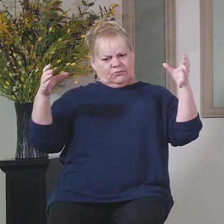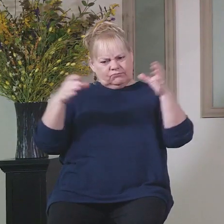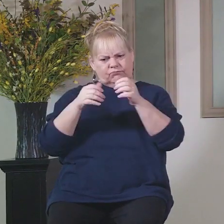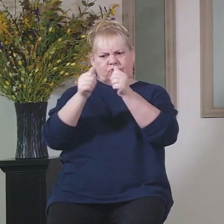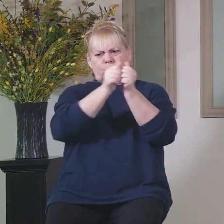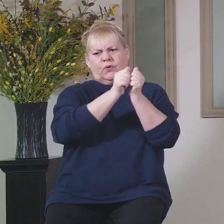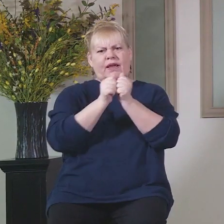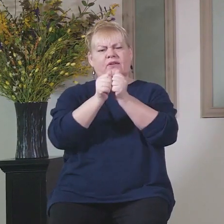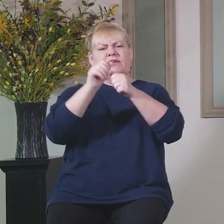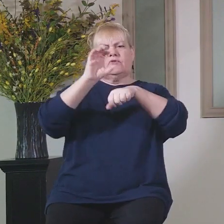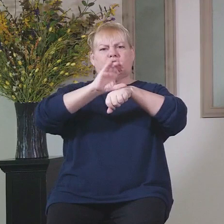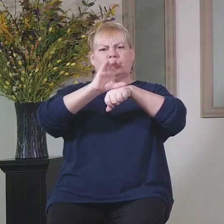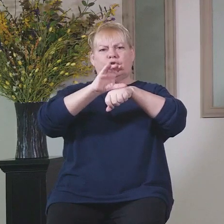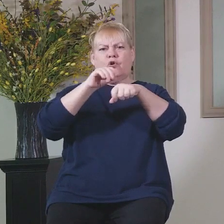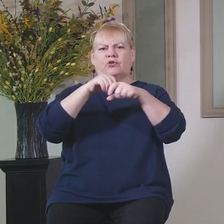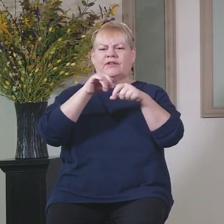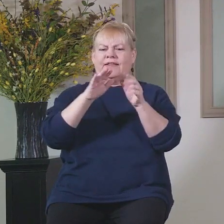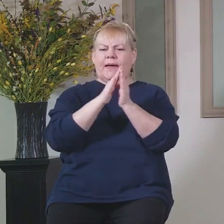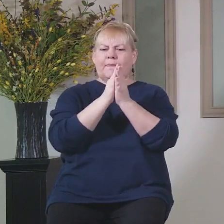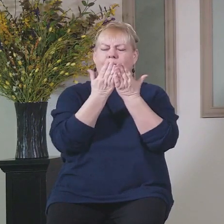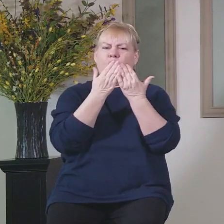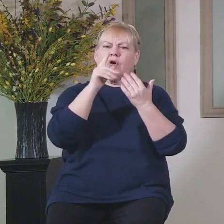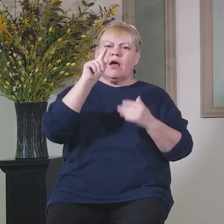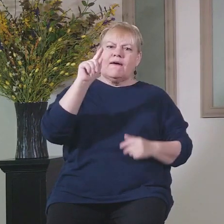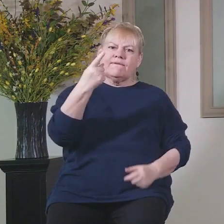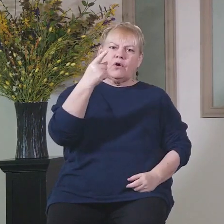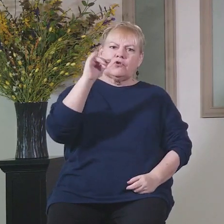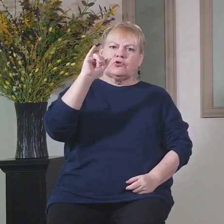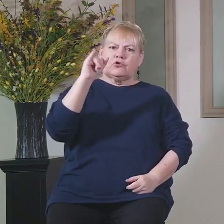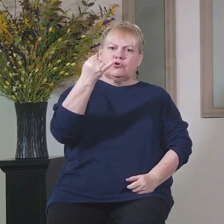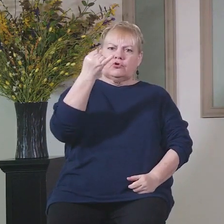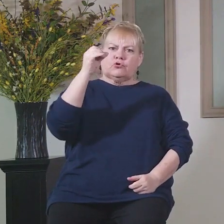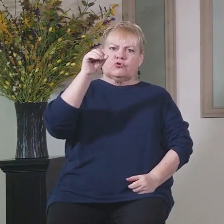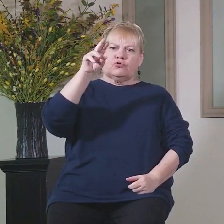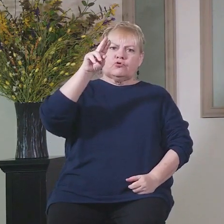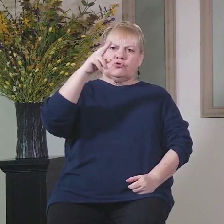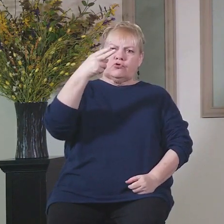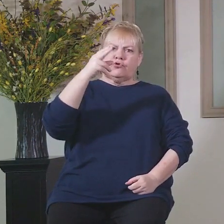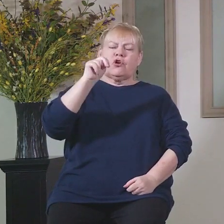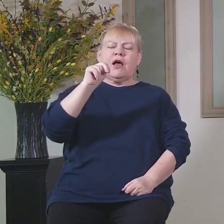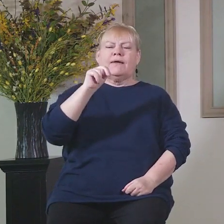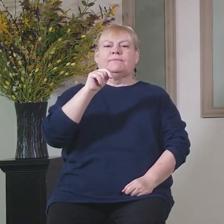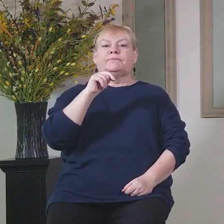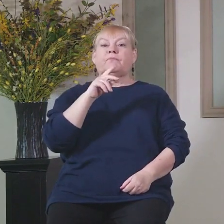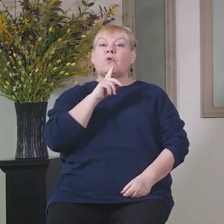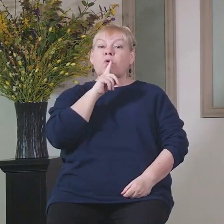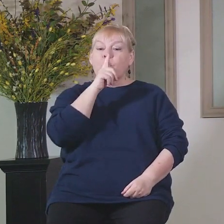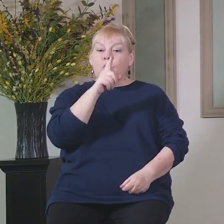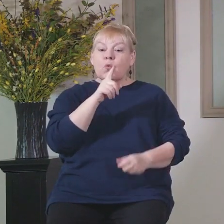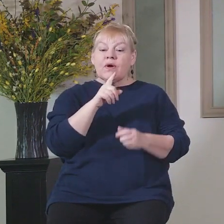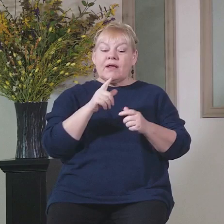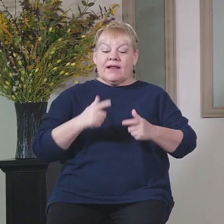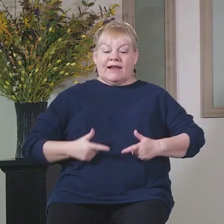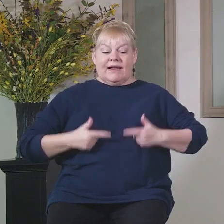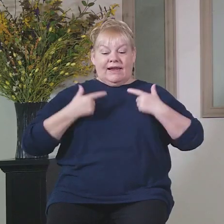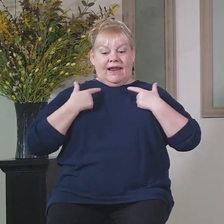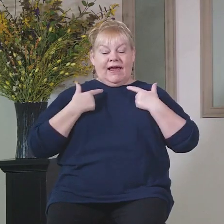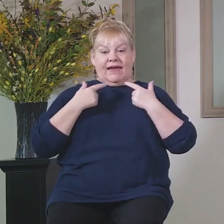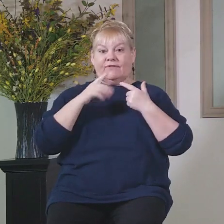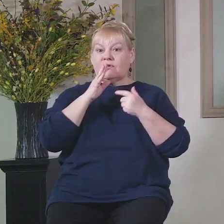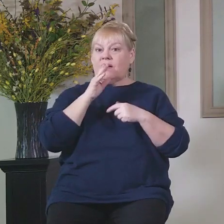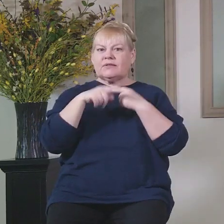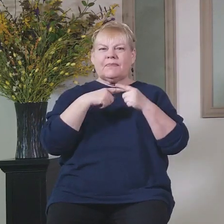church in this little book of 1 John. Well, the real life John talks about is not natural biological